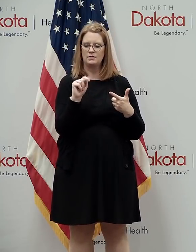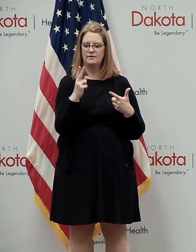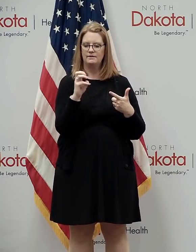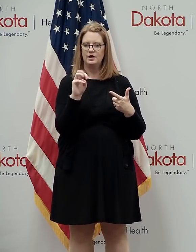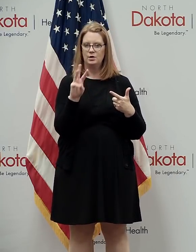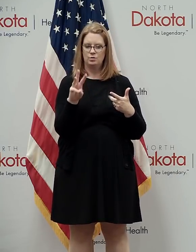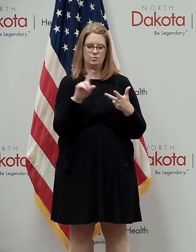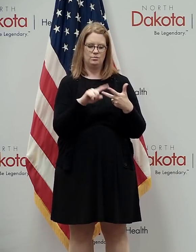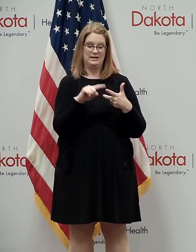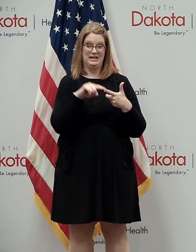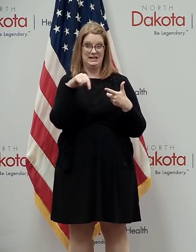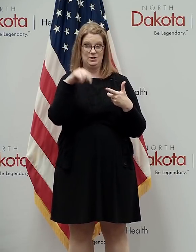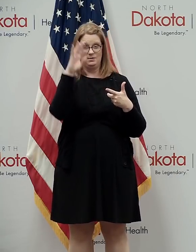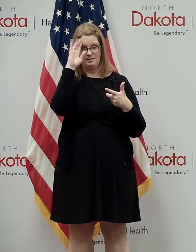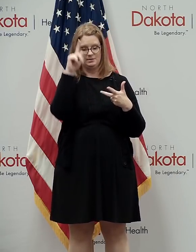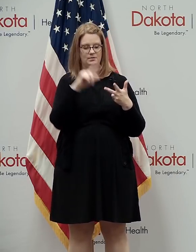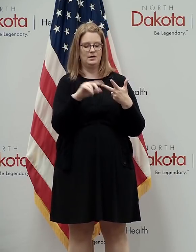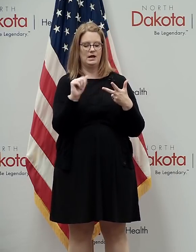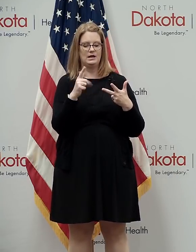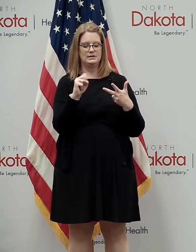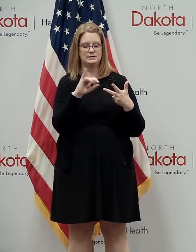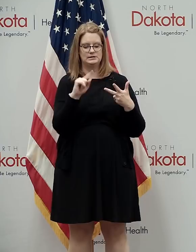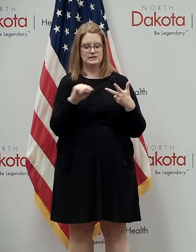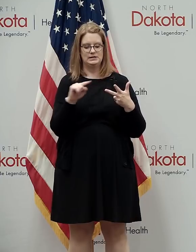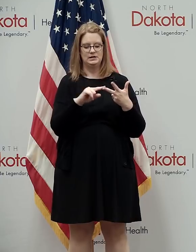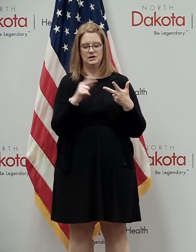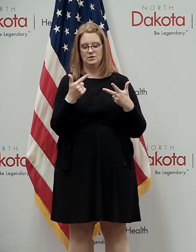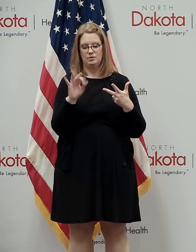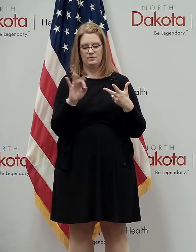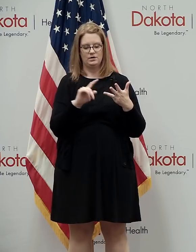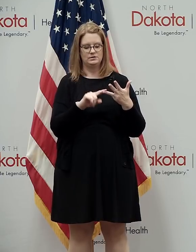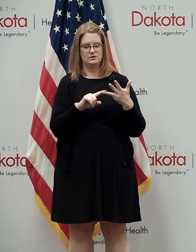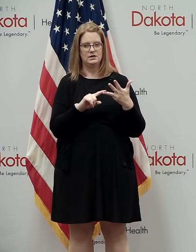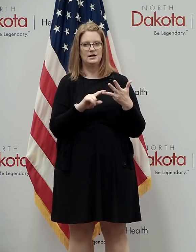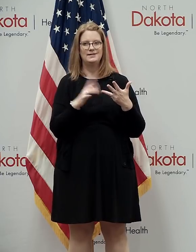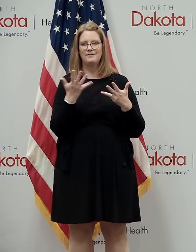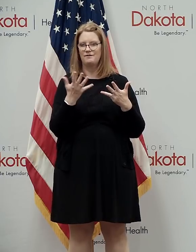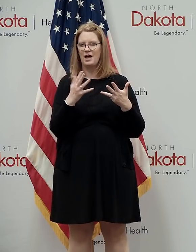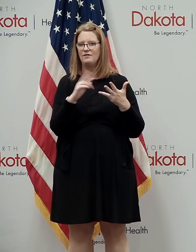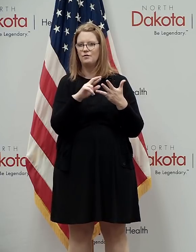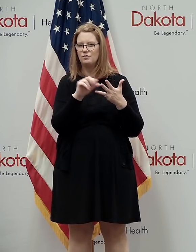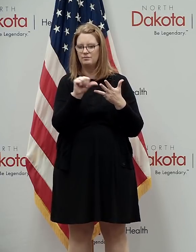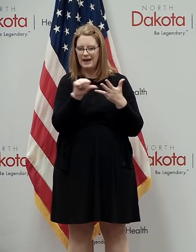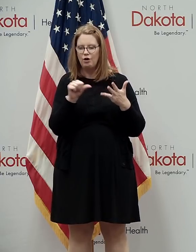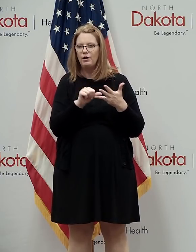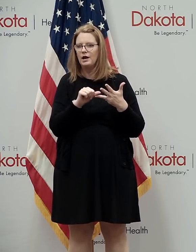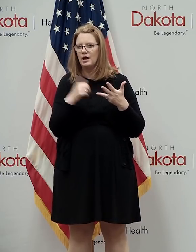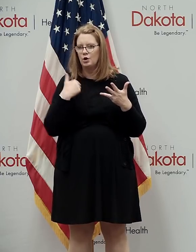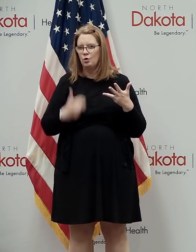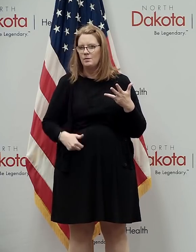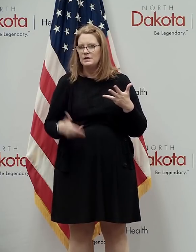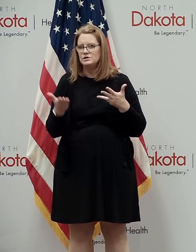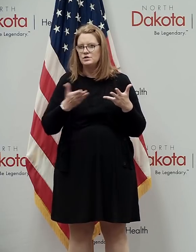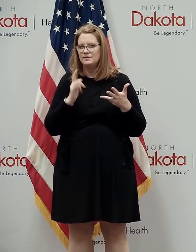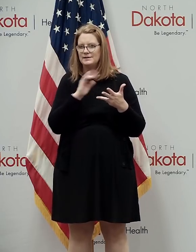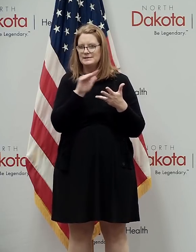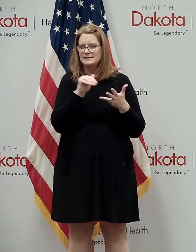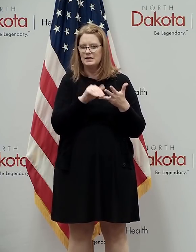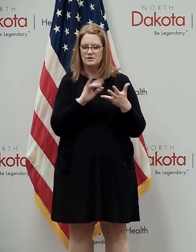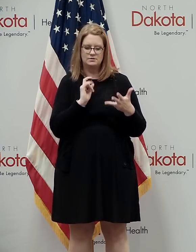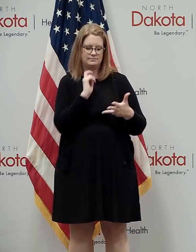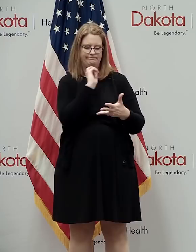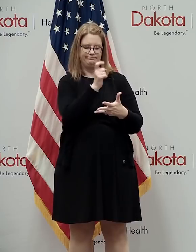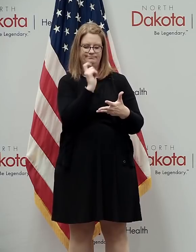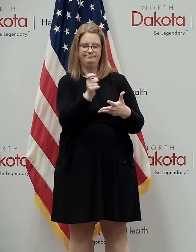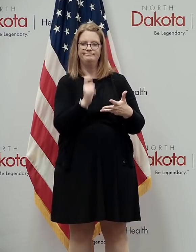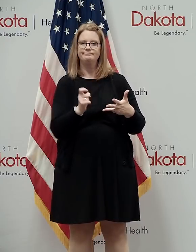in Bismarck, Agassiz Associates in Grand Forks, and the 5 regional human service centers were awarded grants by the Department